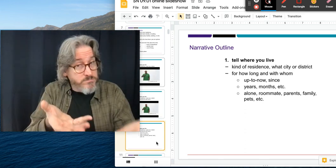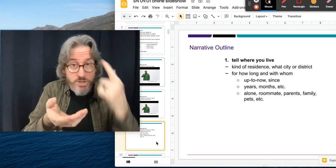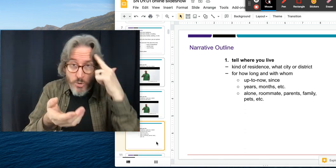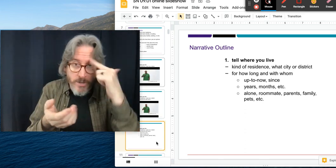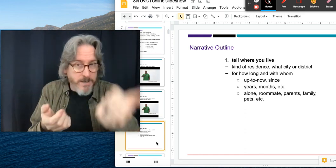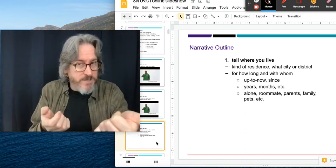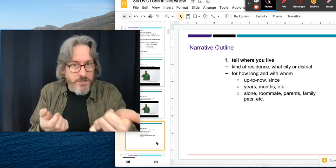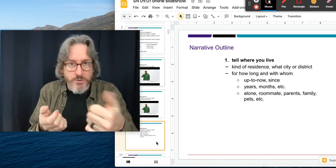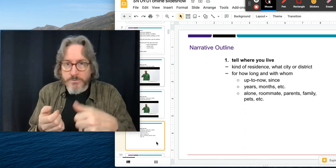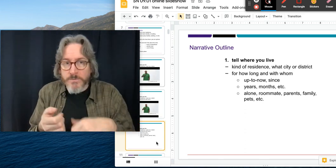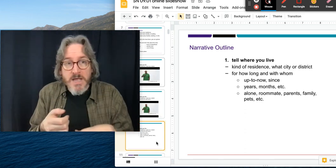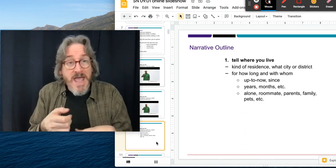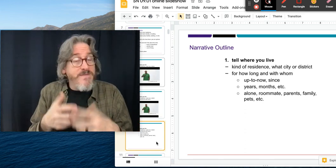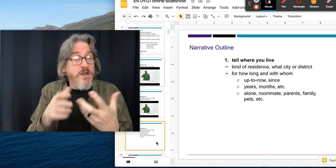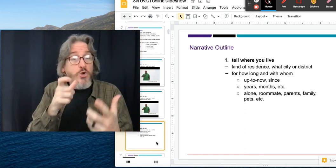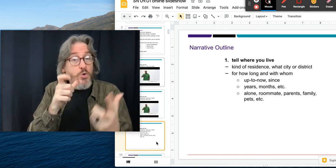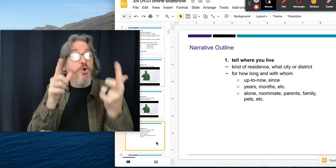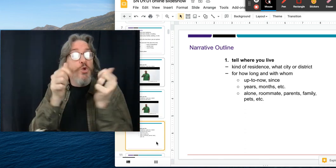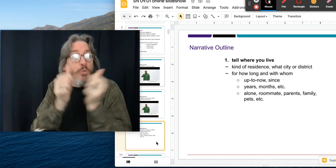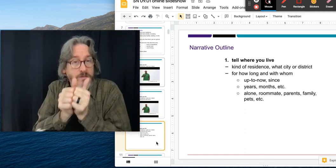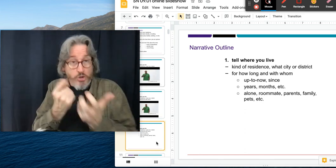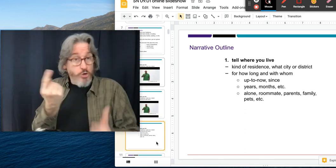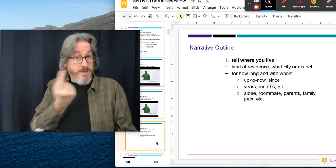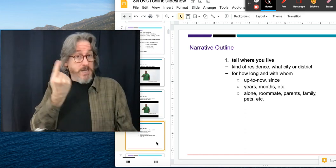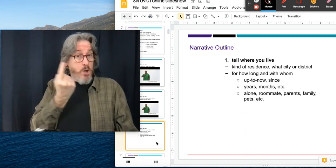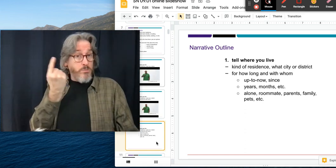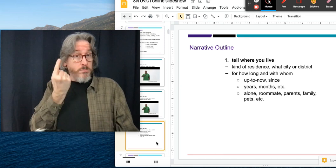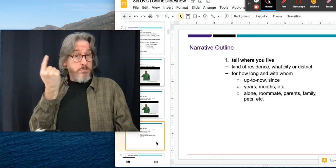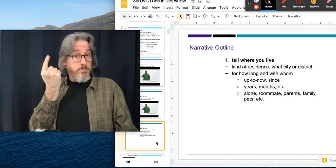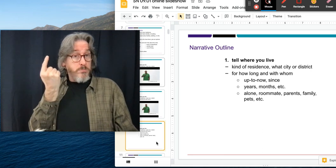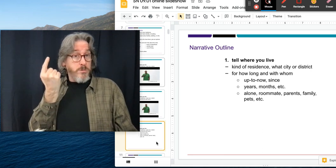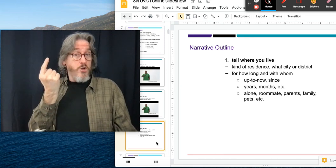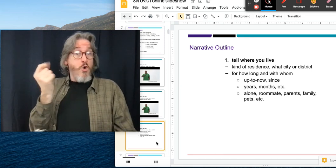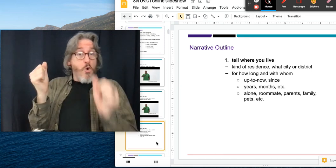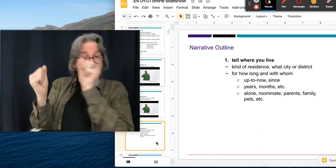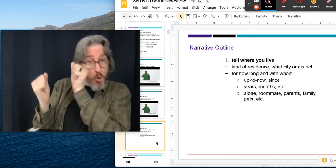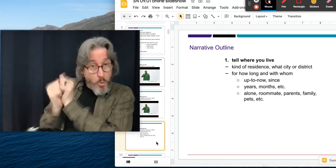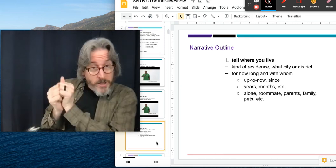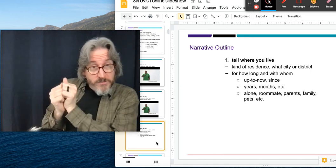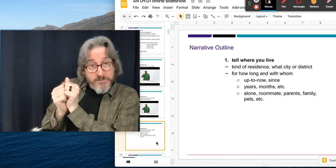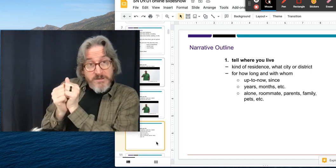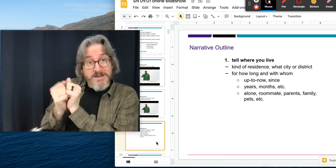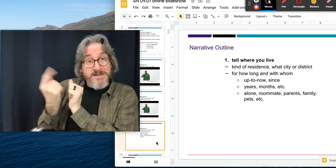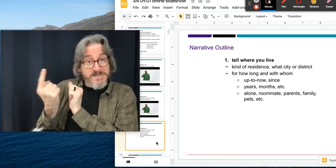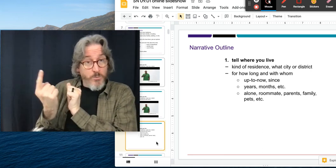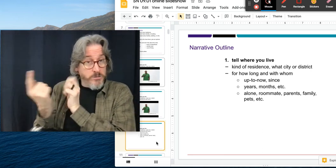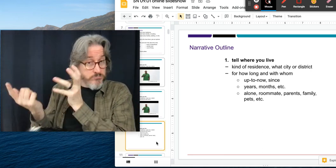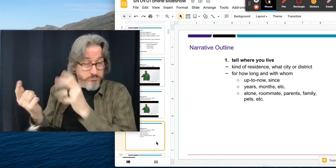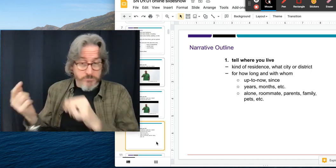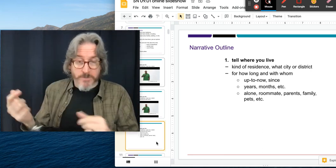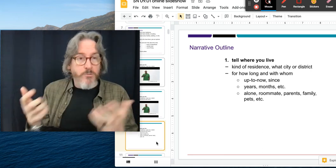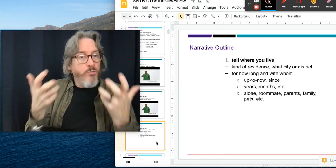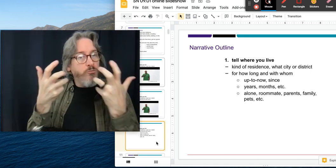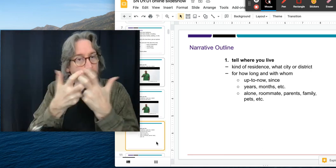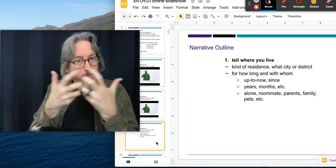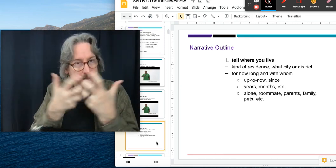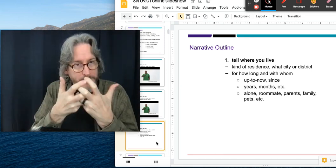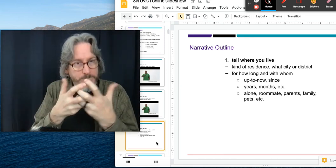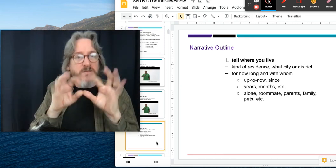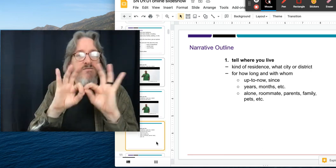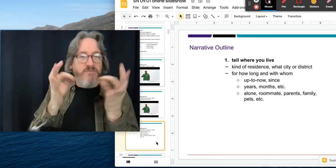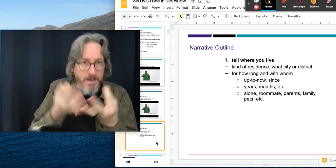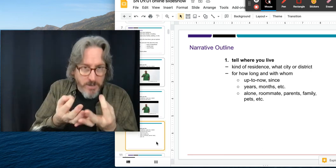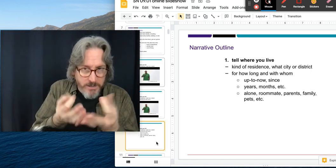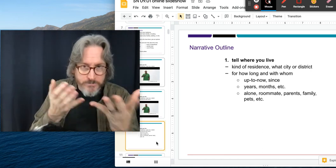months, totally up to you. And then who are you with? It could be alone or with someone, right?